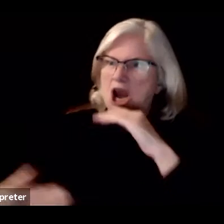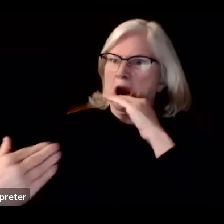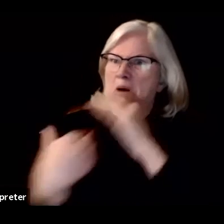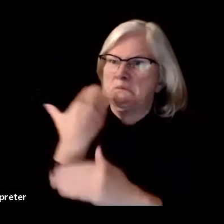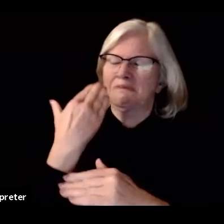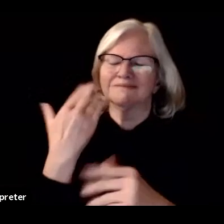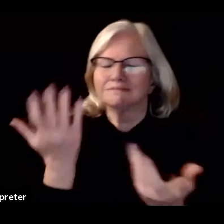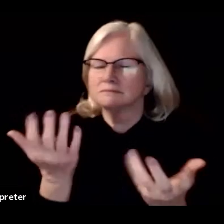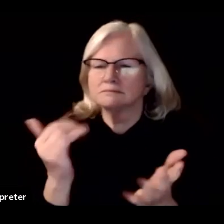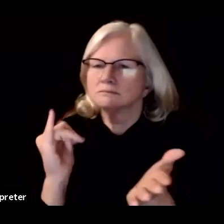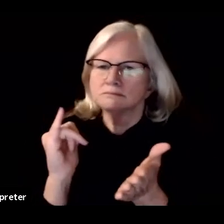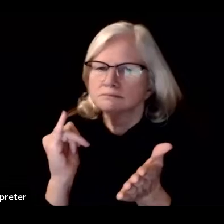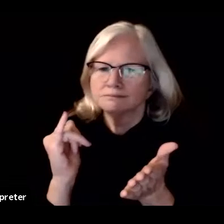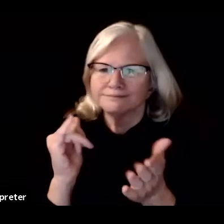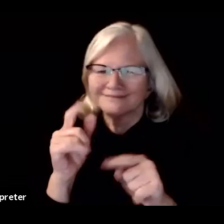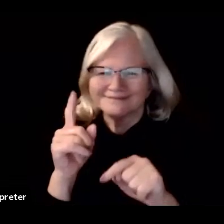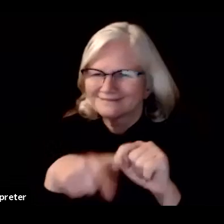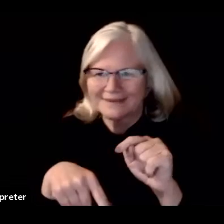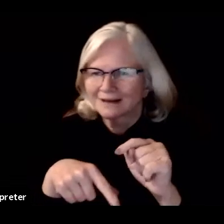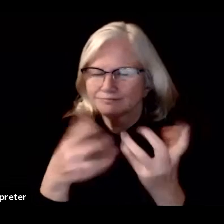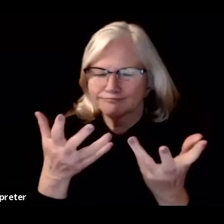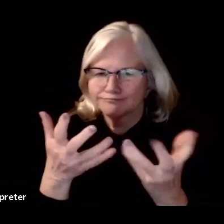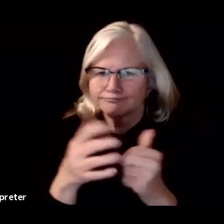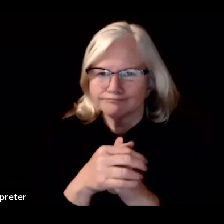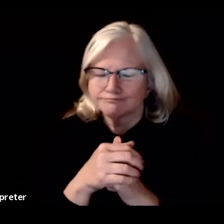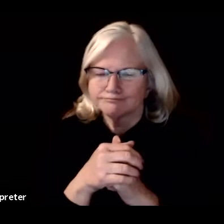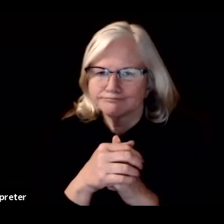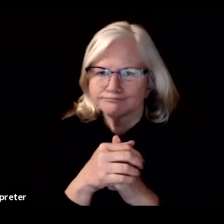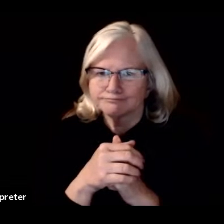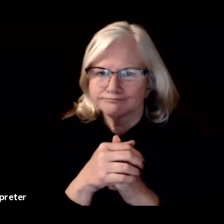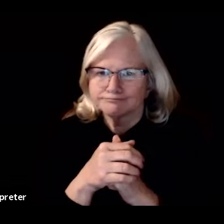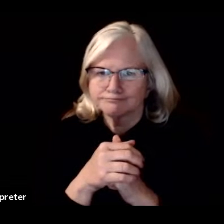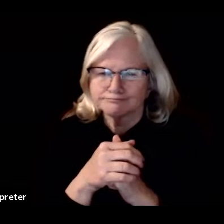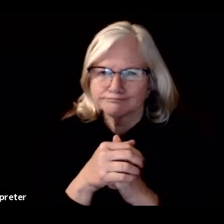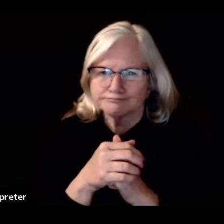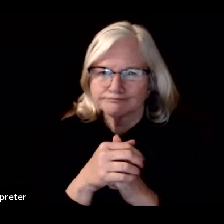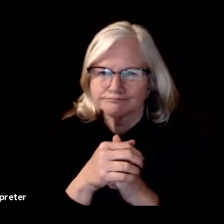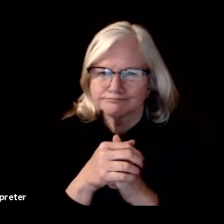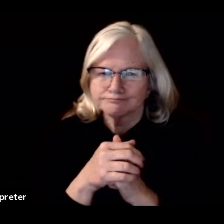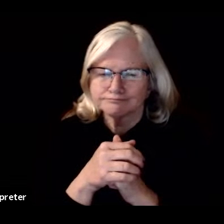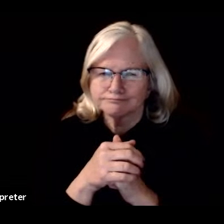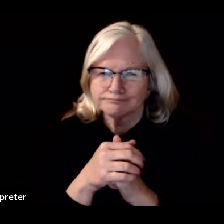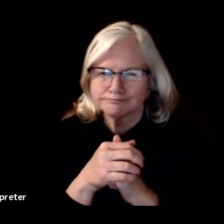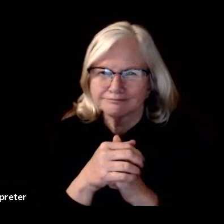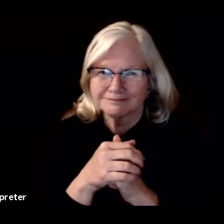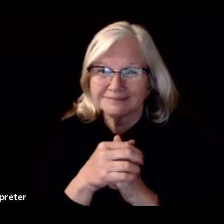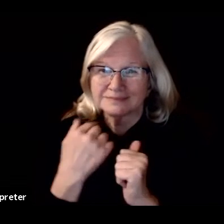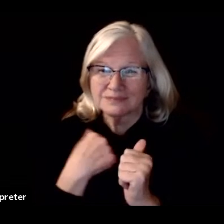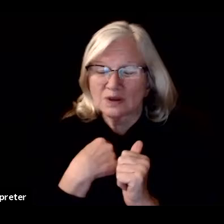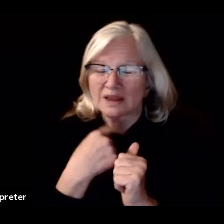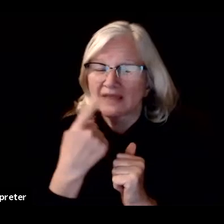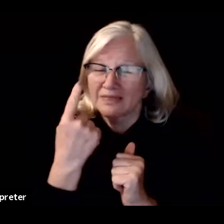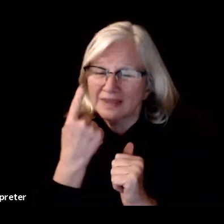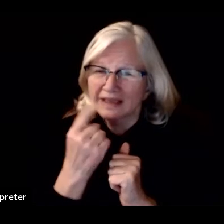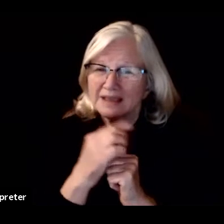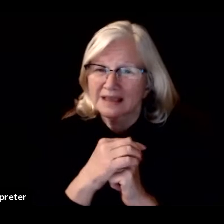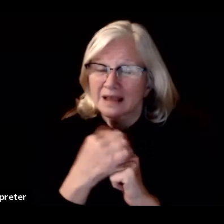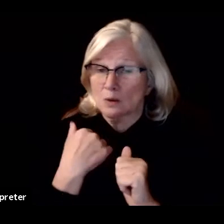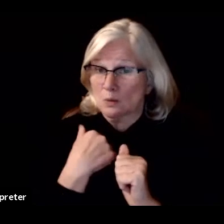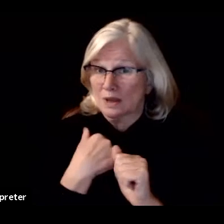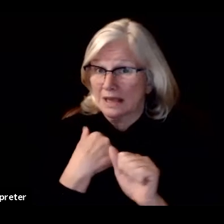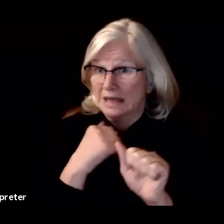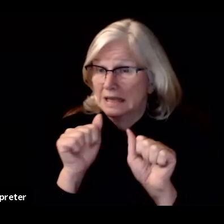country. But we absolutely think that it's still within our power to affect